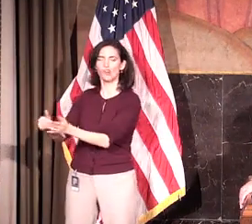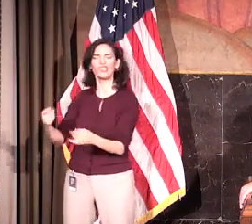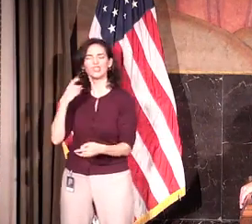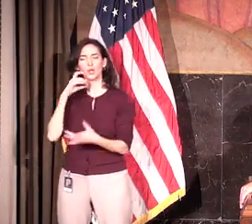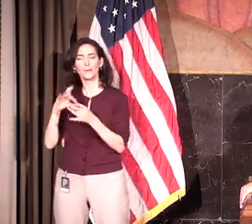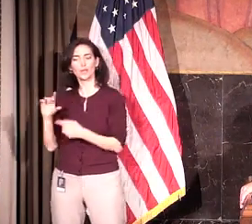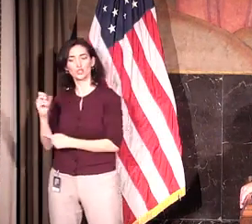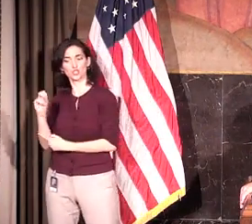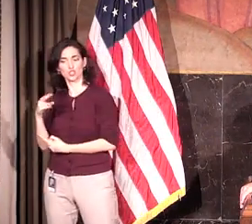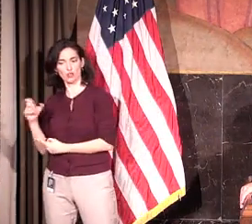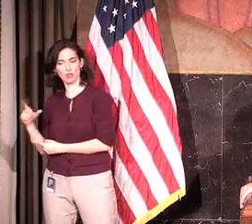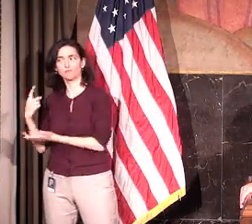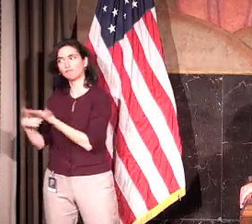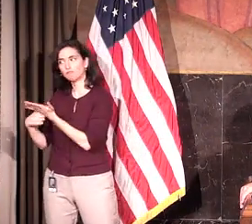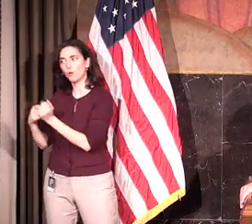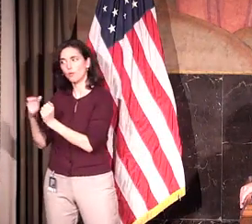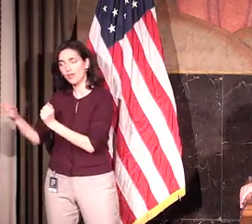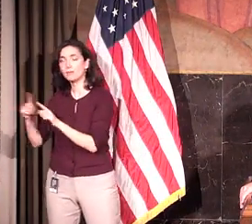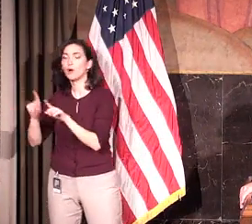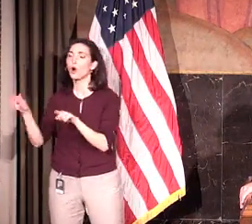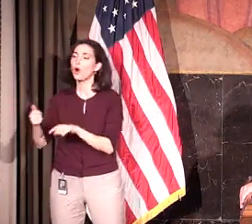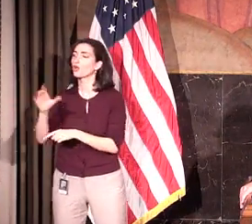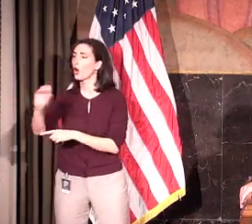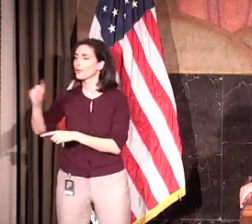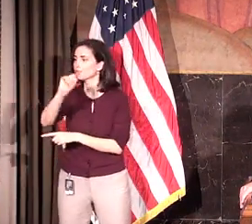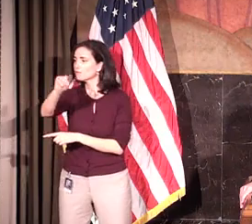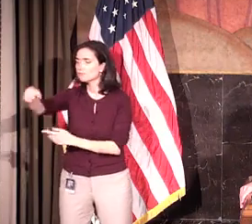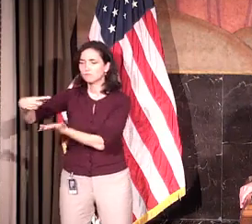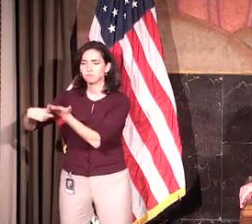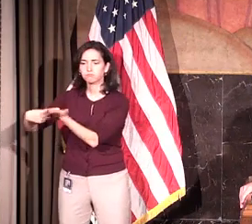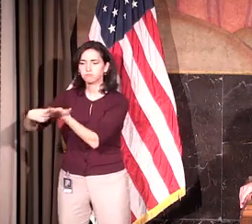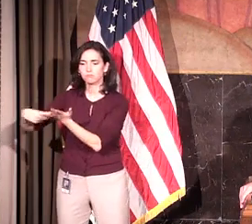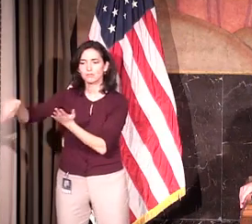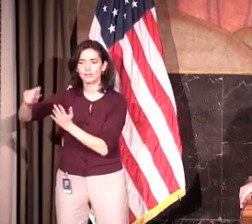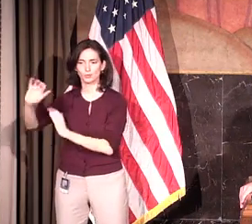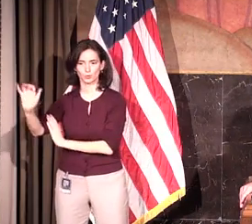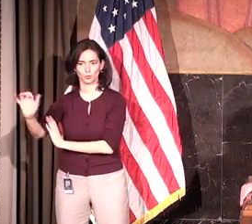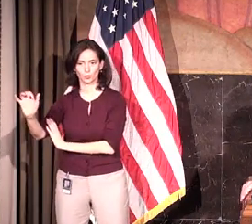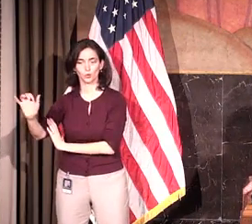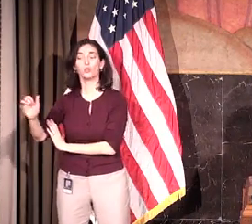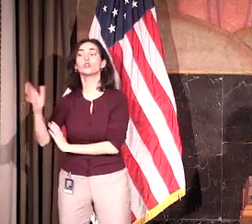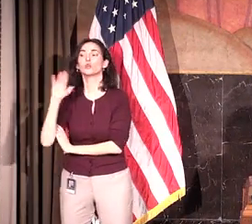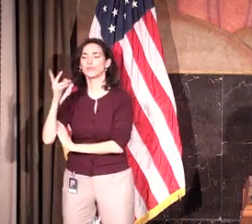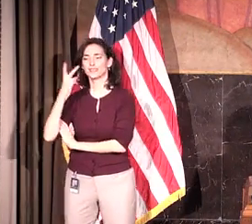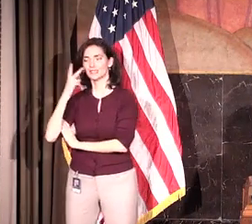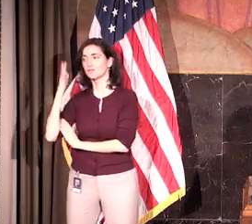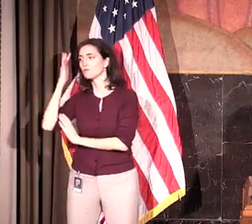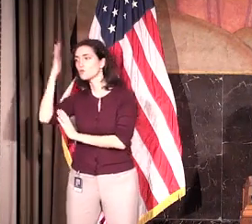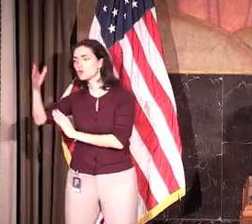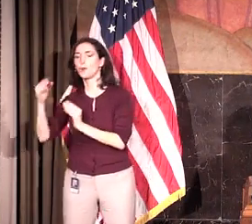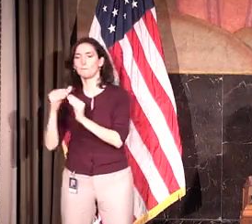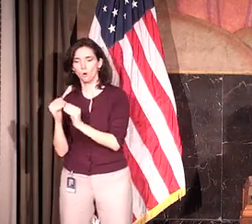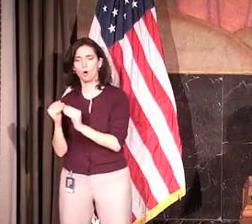but with other companies as well. And you're going to see more efforts to do this going forward.